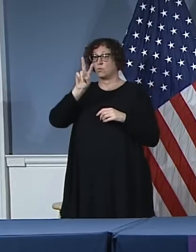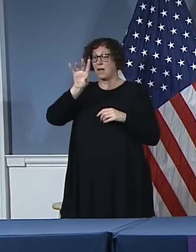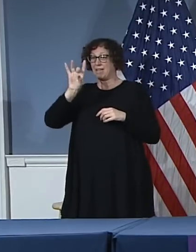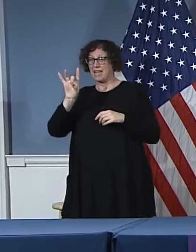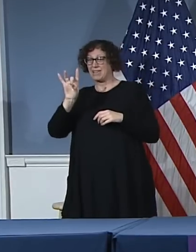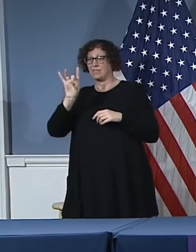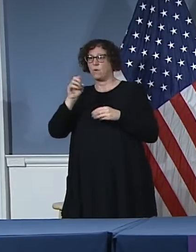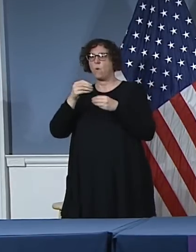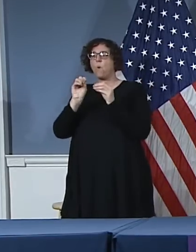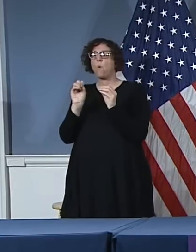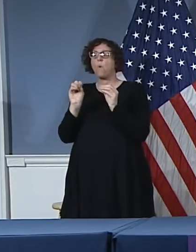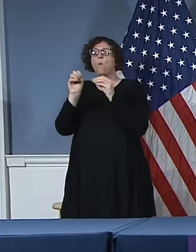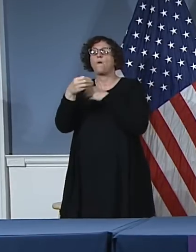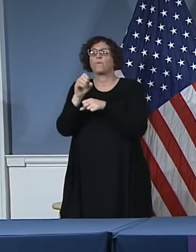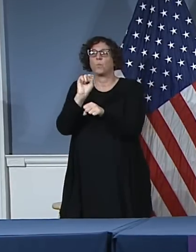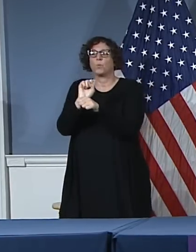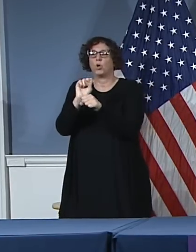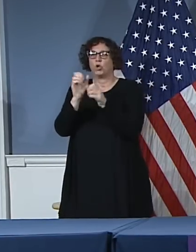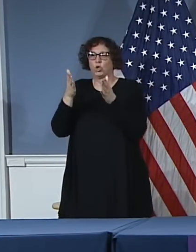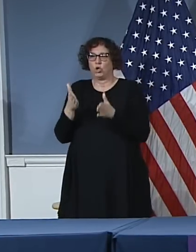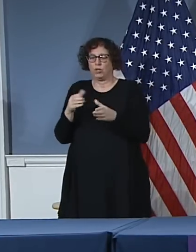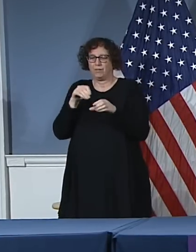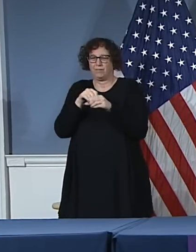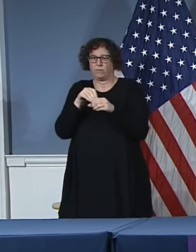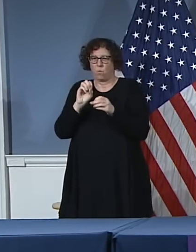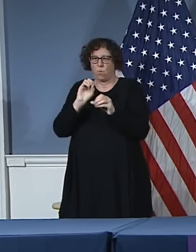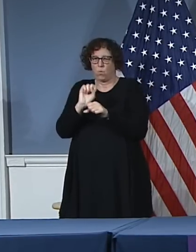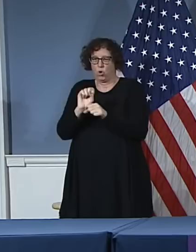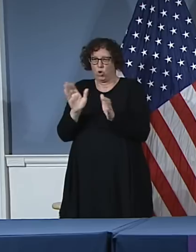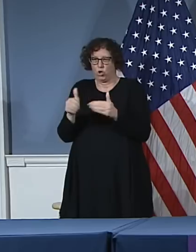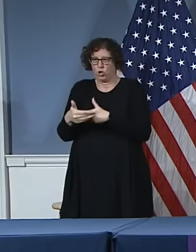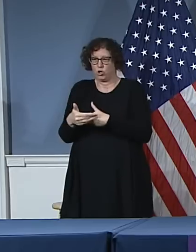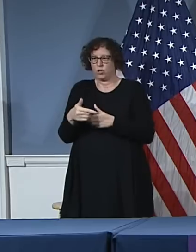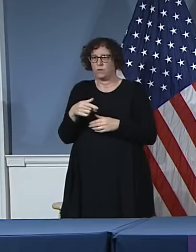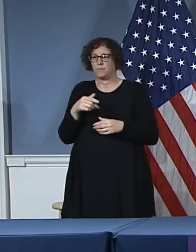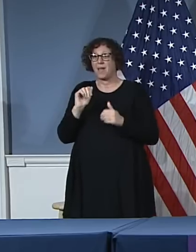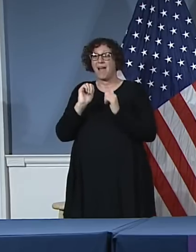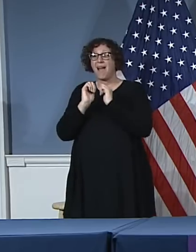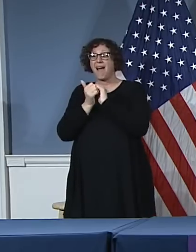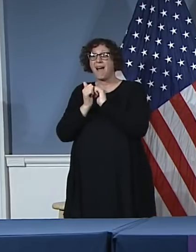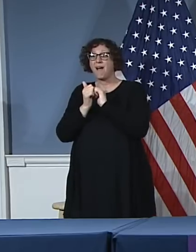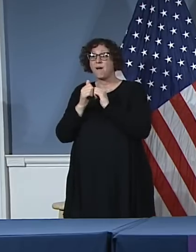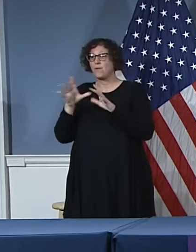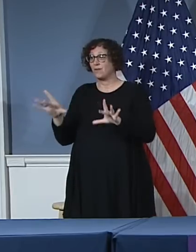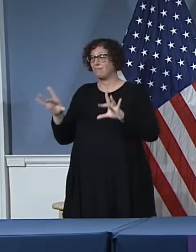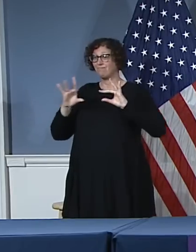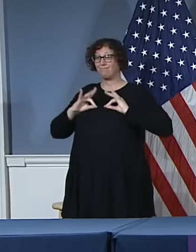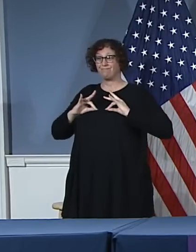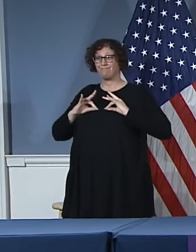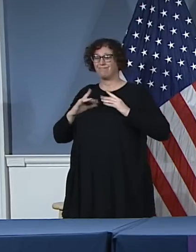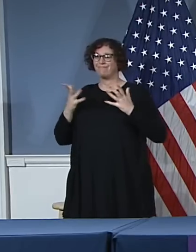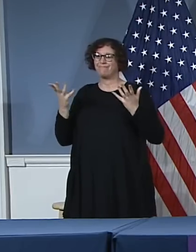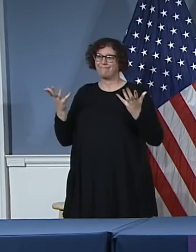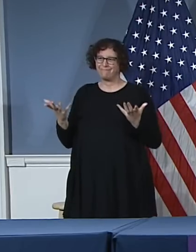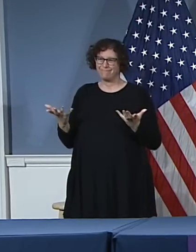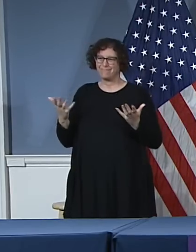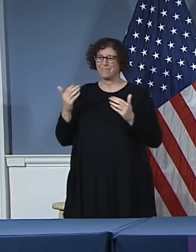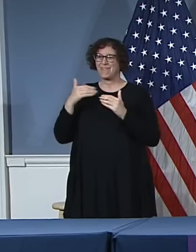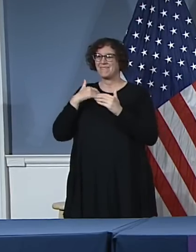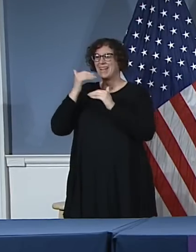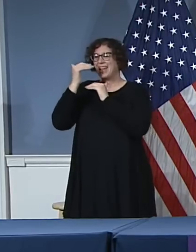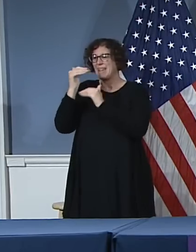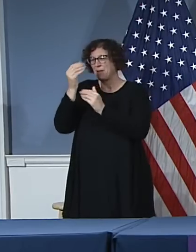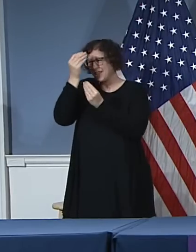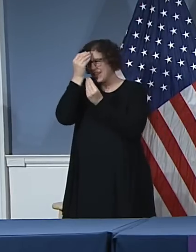in terms of how they contracted it, you know, the belief at this time, with very limited information, obviously, is that it's not